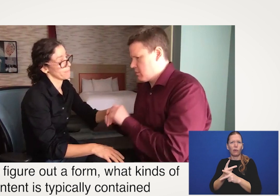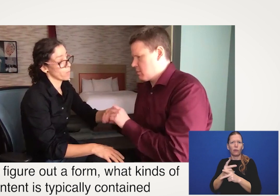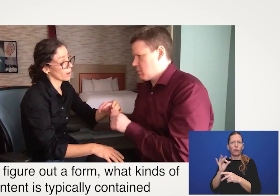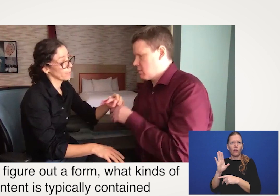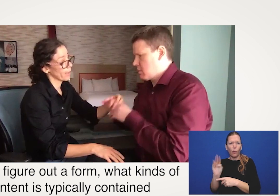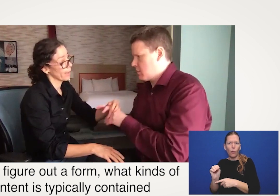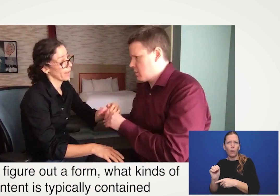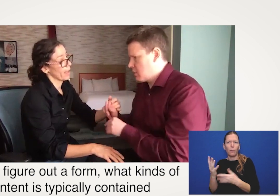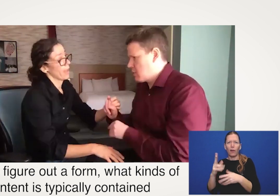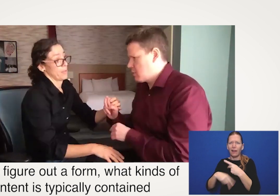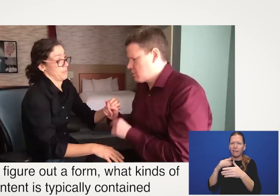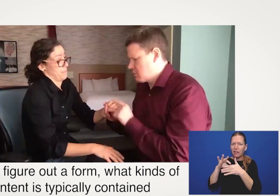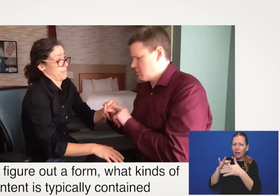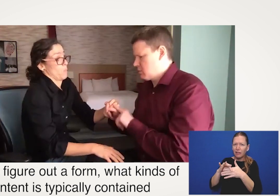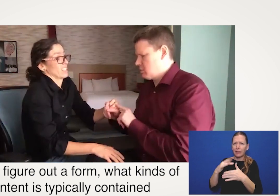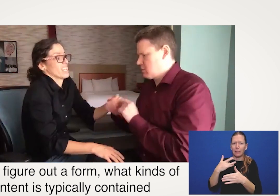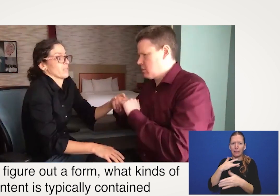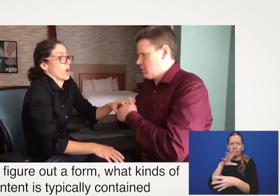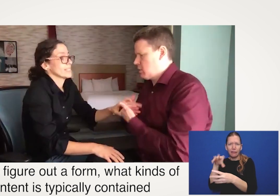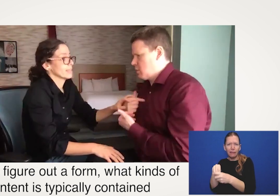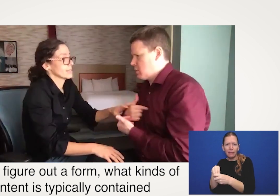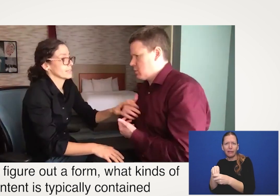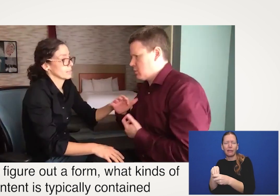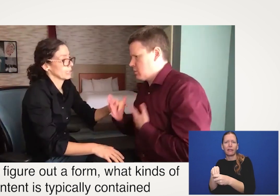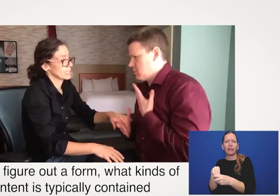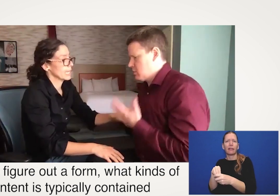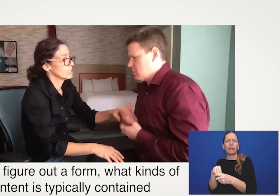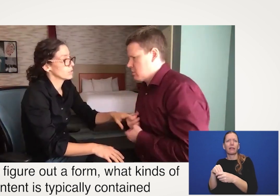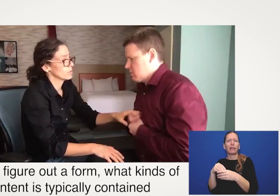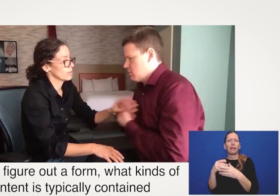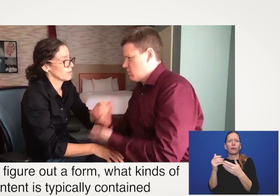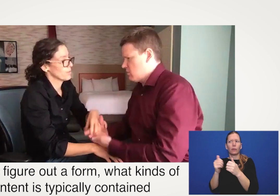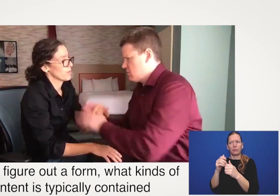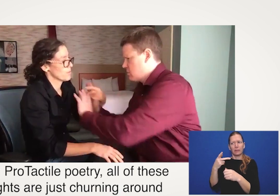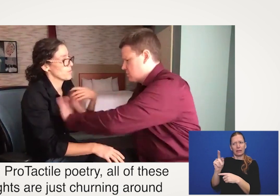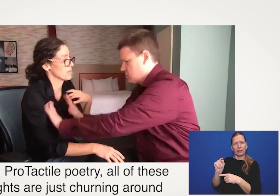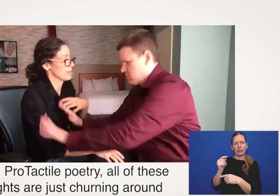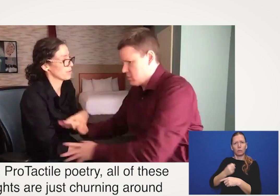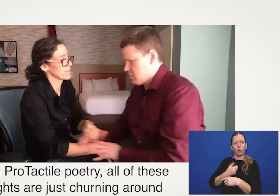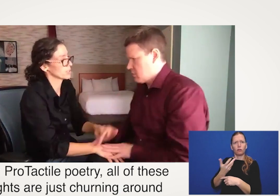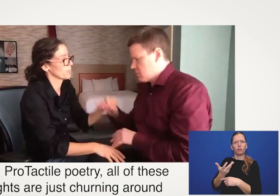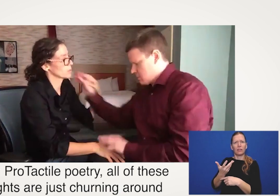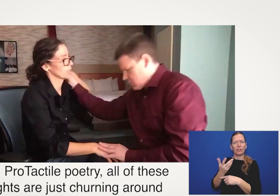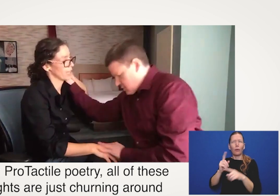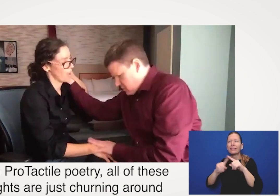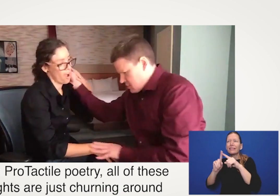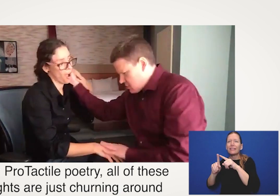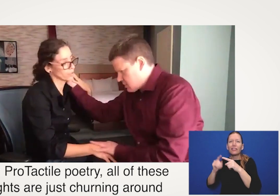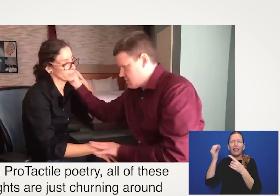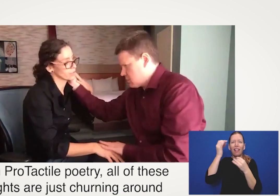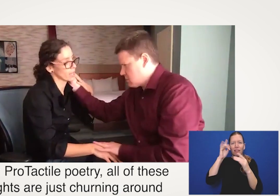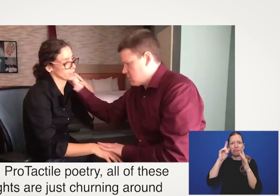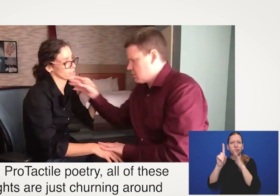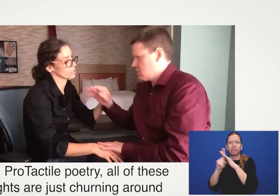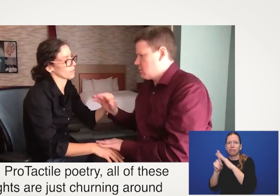a form, what kinds of content is typically contained, within ProTactile poetry. All